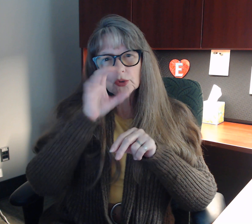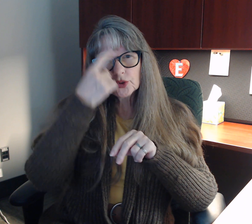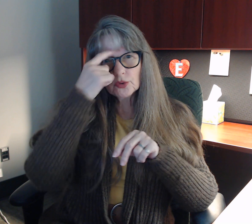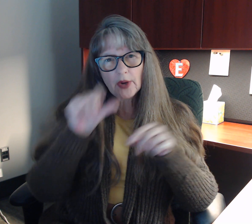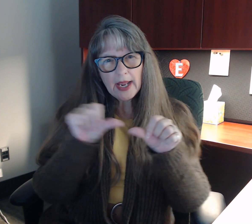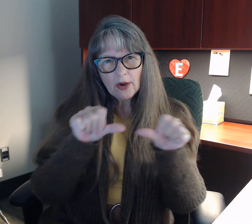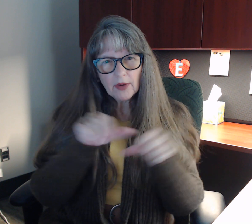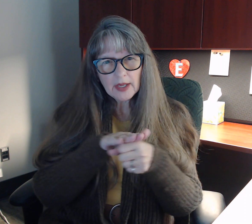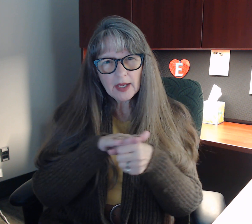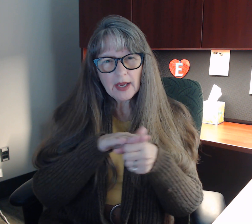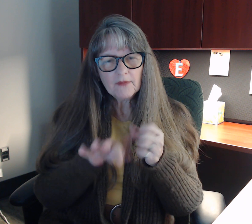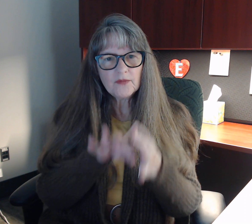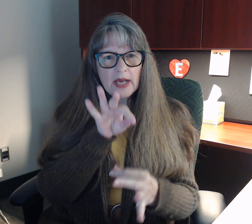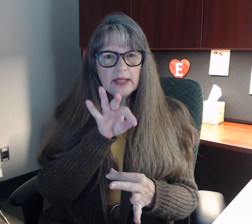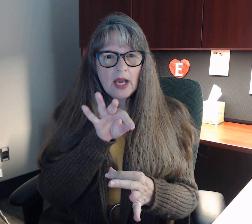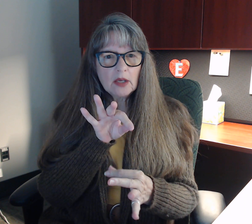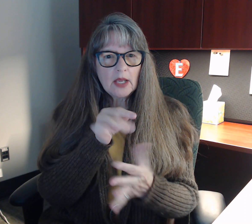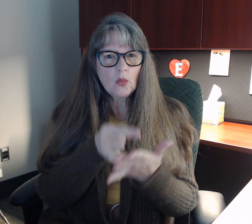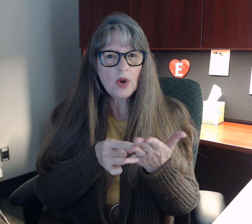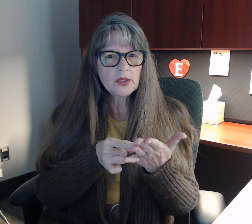your area and find out like what's